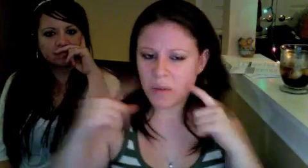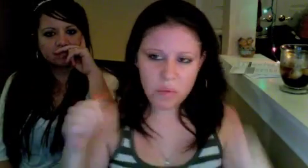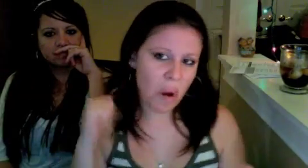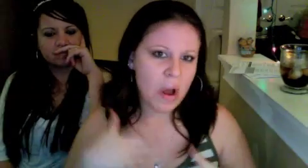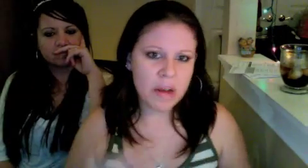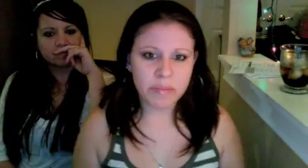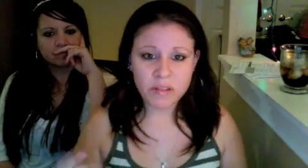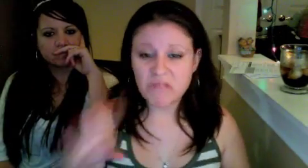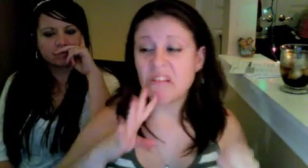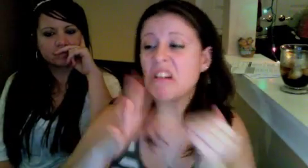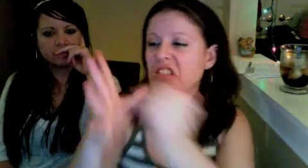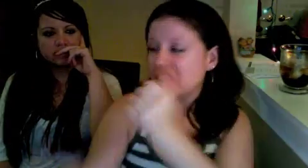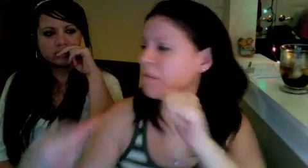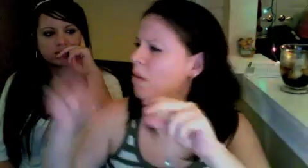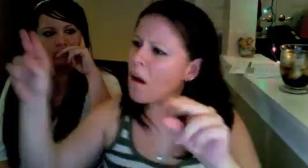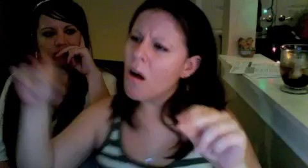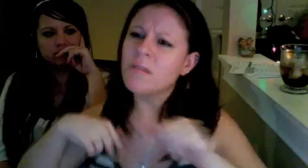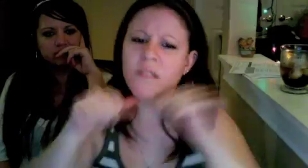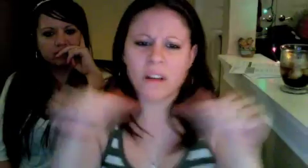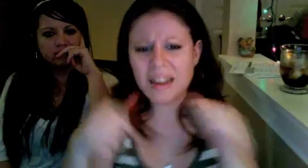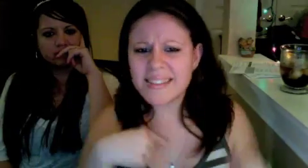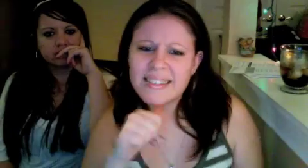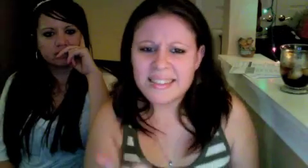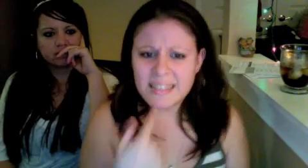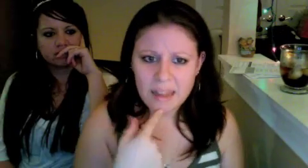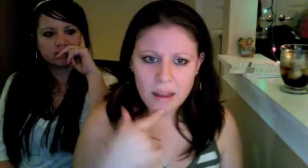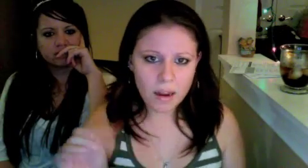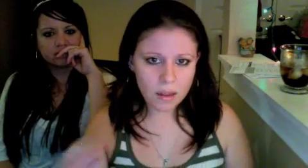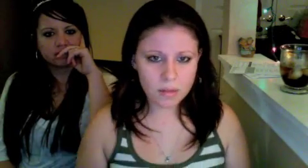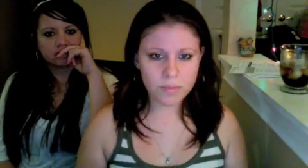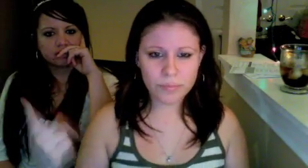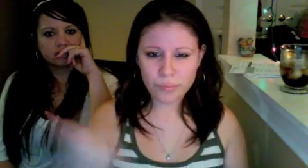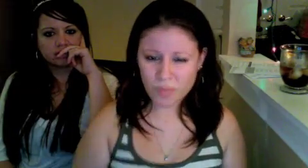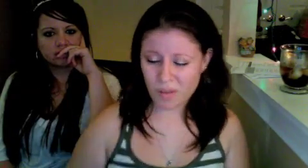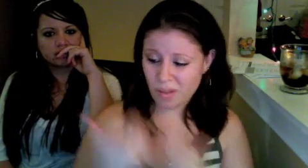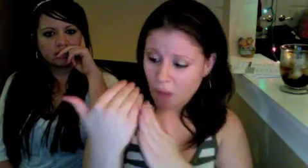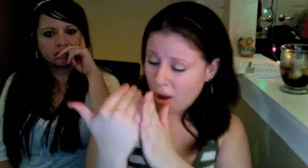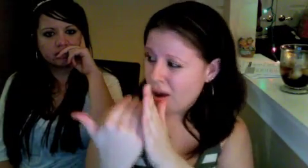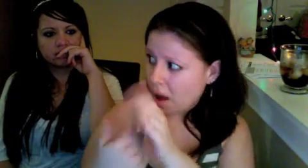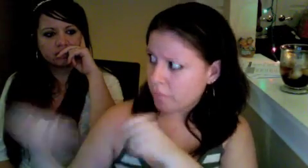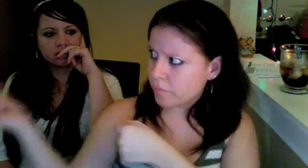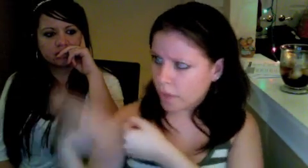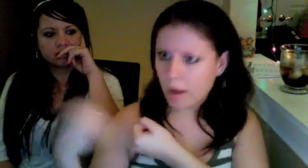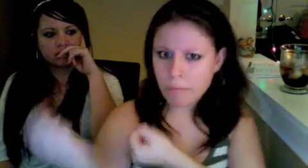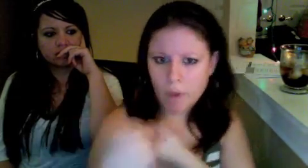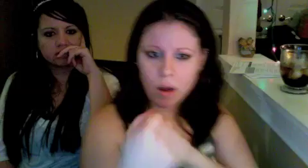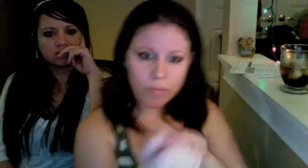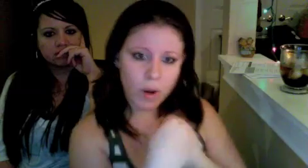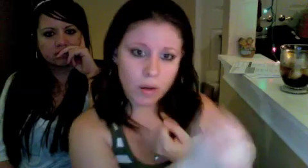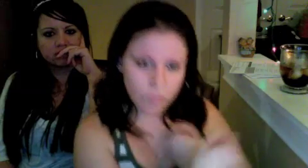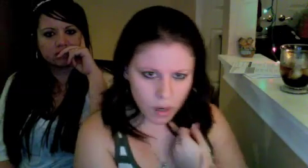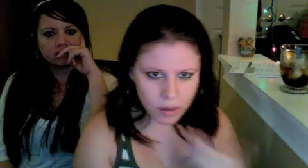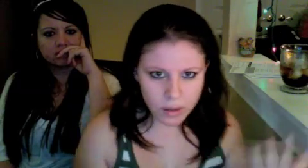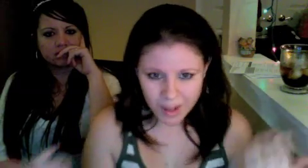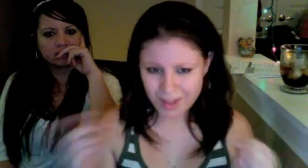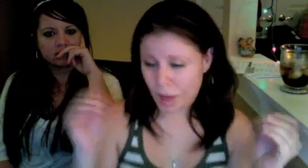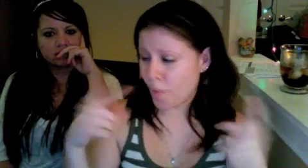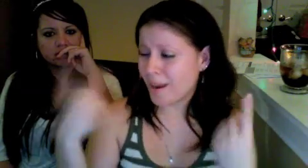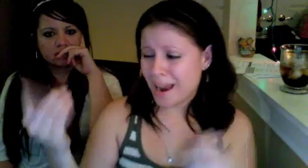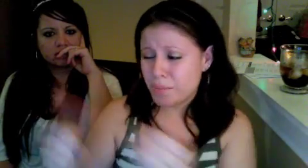it. Talk shit and deny to everyone that they did it, cause they regretted the long list of niggas that they let hit it. And no one ever gave them shit